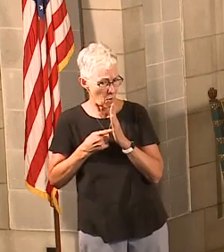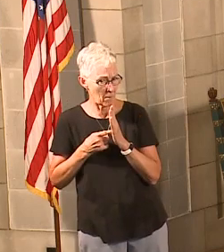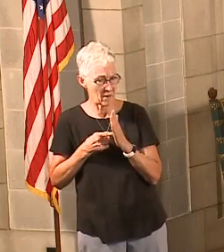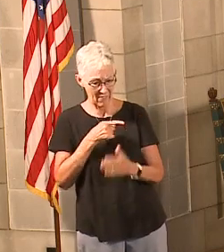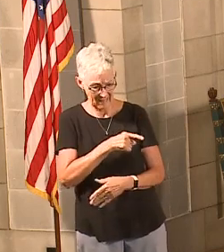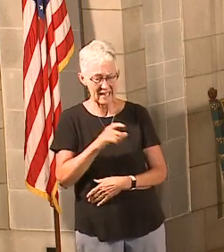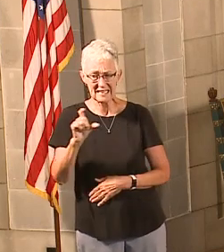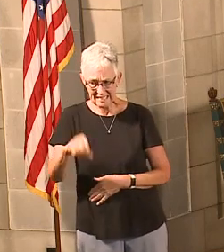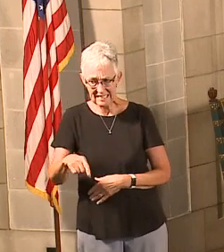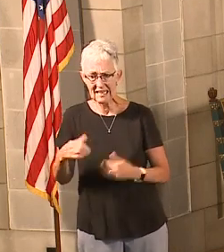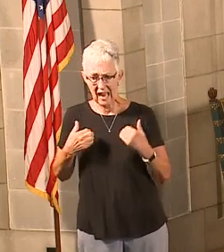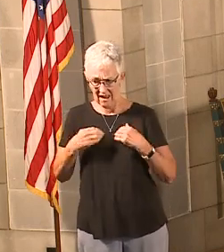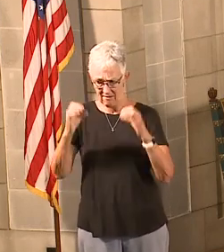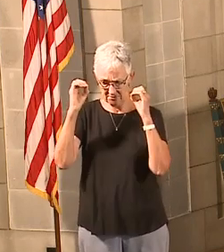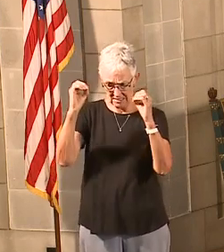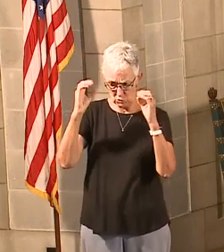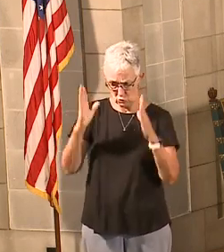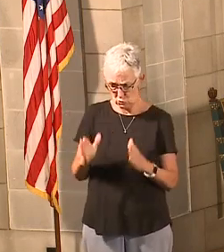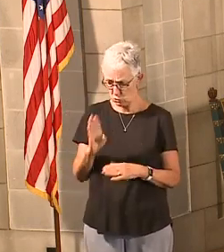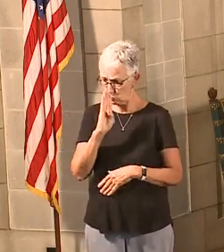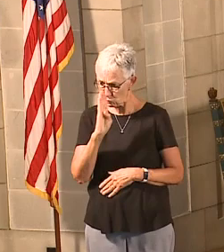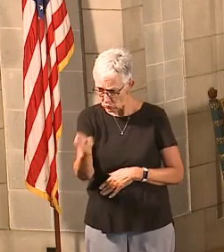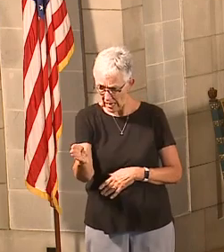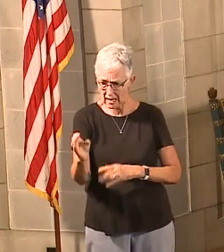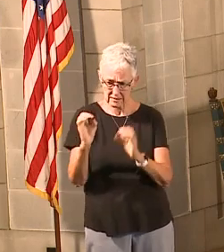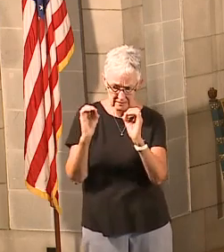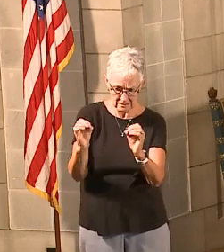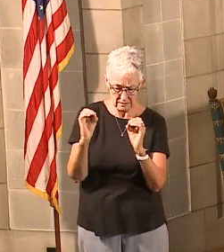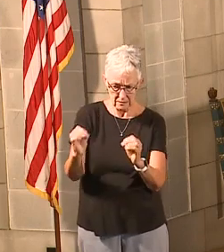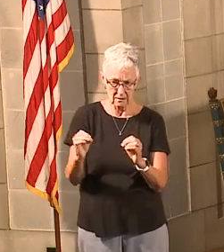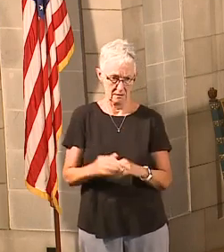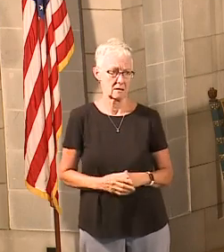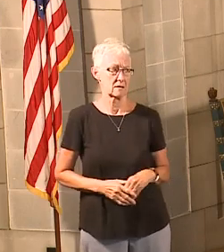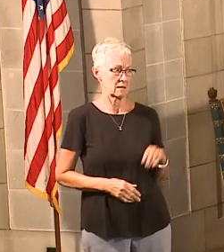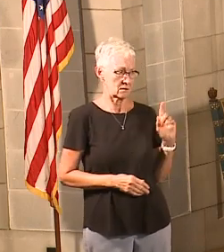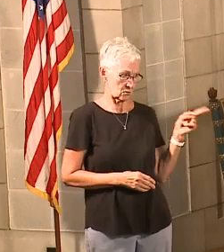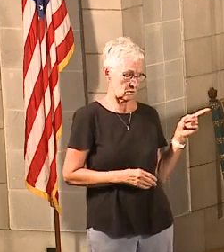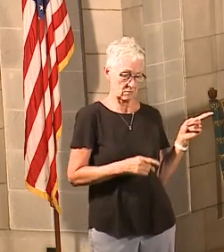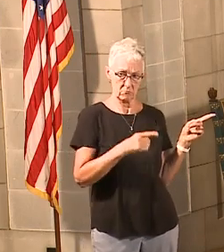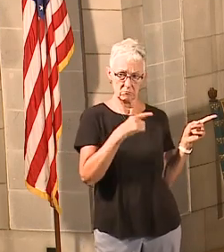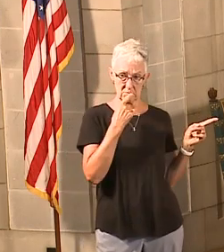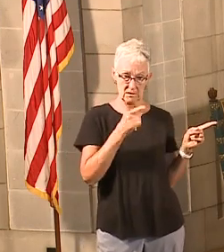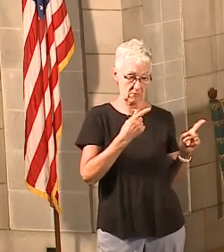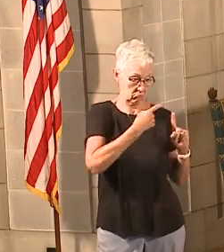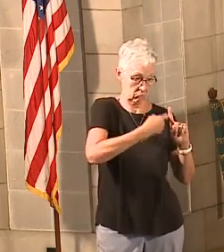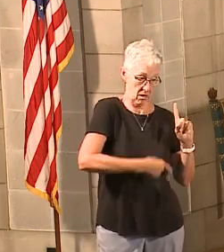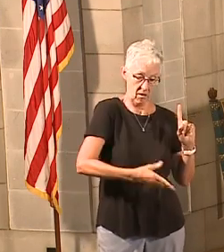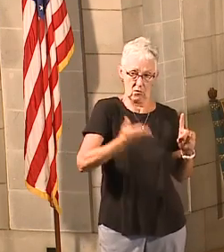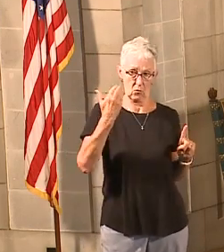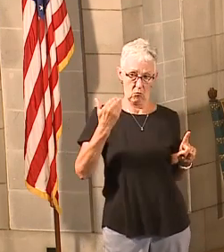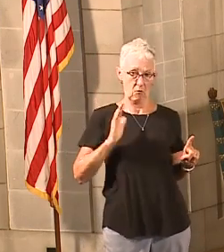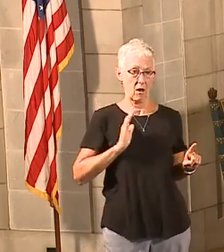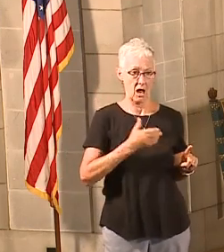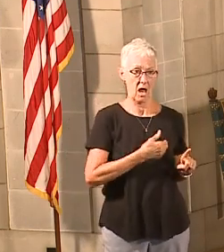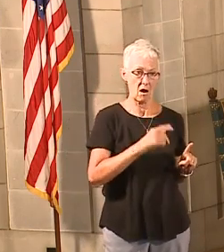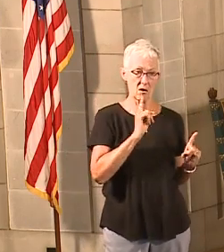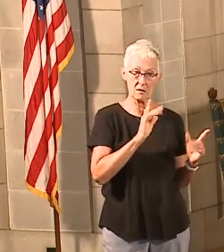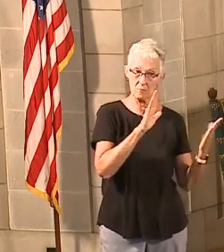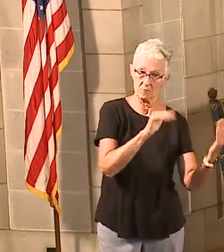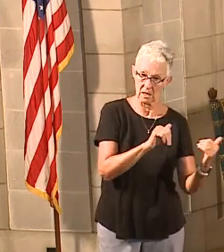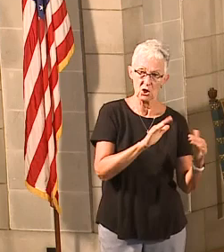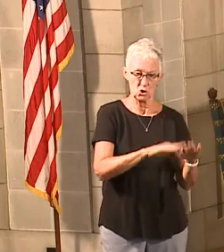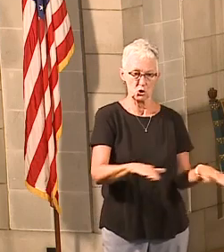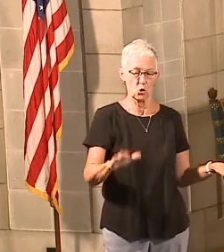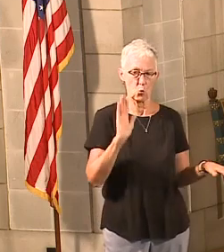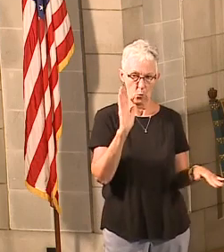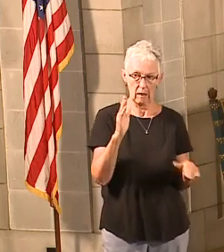learn. And so that's why the Commissioner of Education and I think it was probably about a month ago, said our expectation would be that kids would be in classrooms